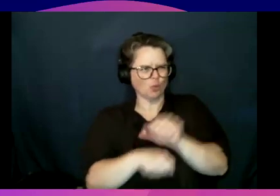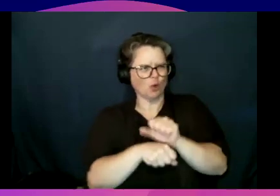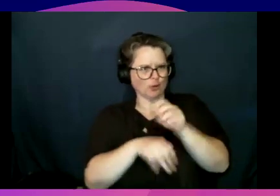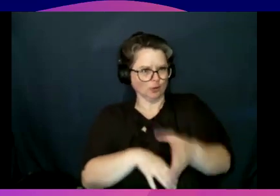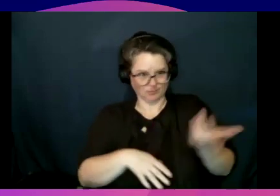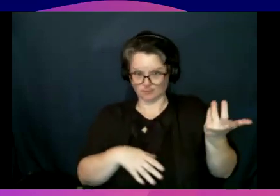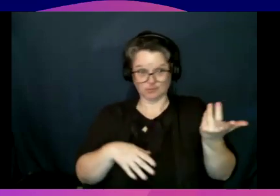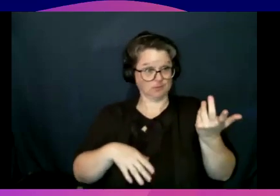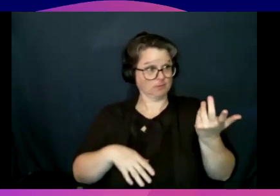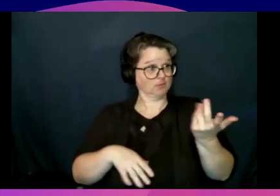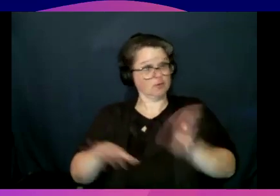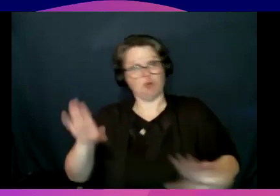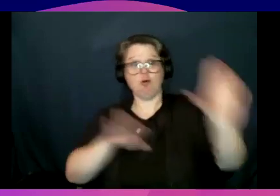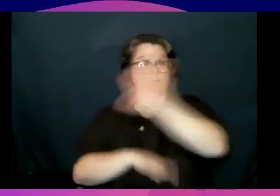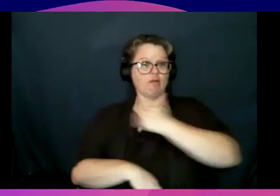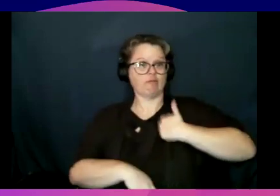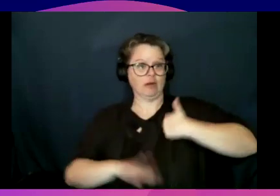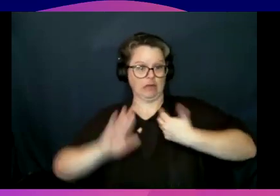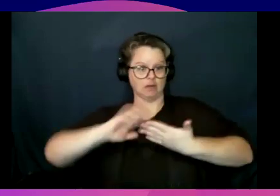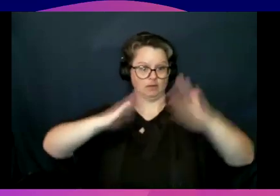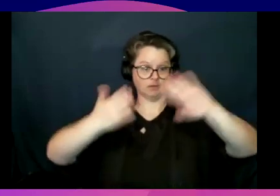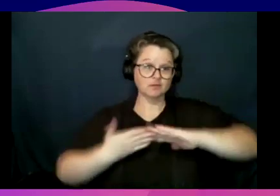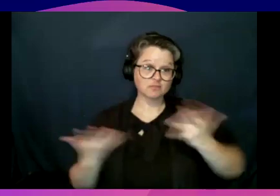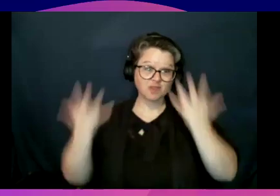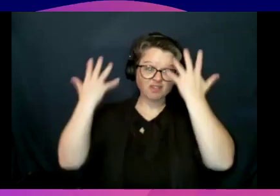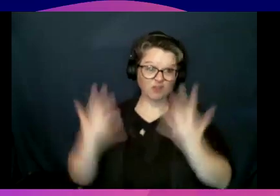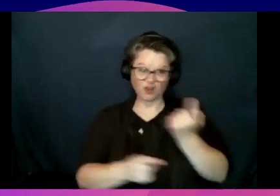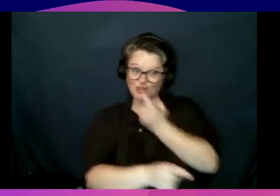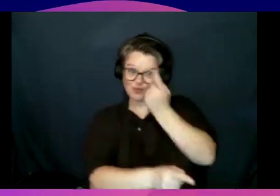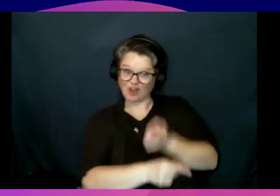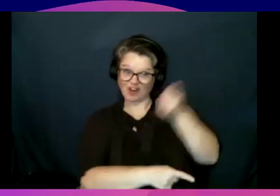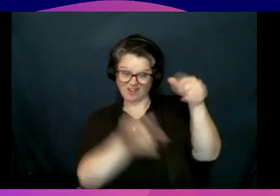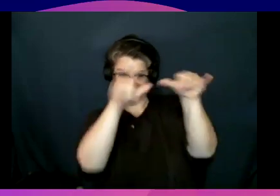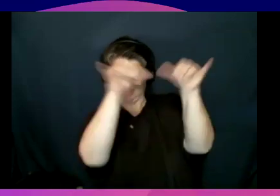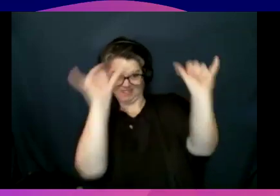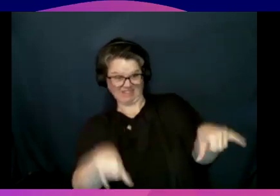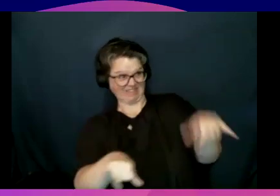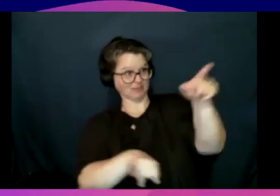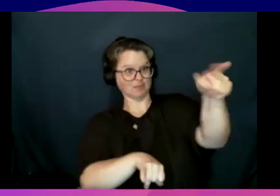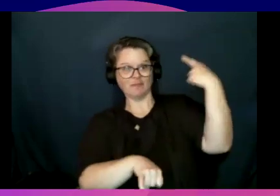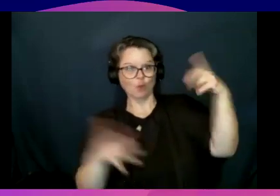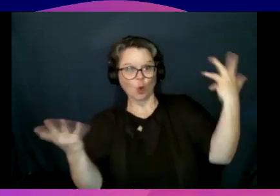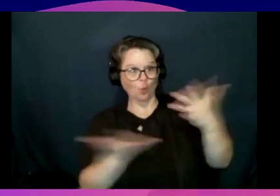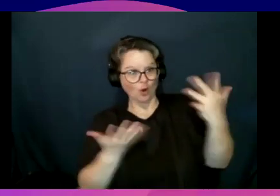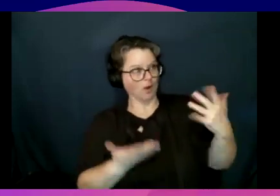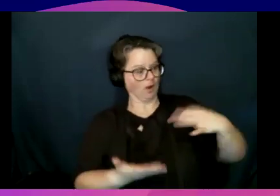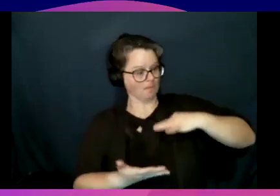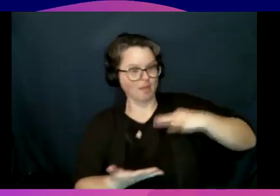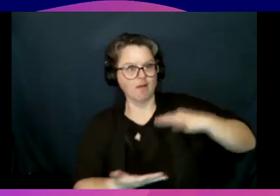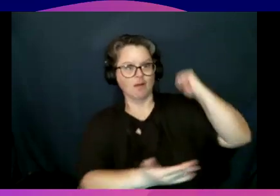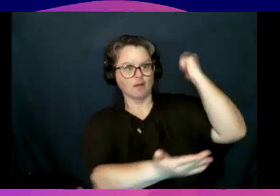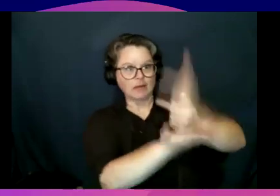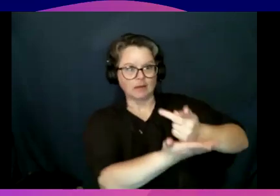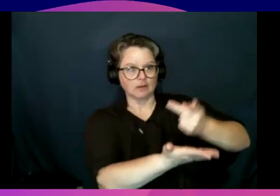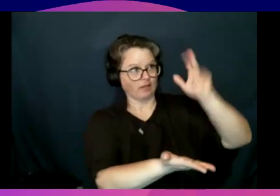yes, I mean, I think the funding structure is set up intentionally to create division and competition and this scarcity model that pits us